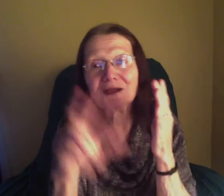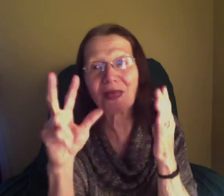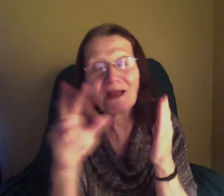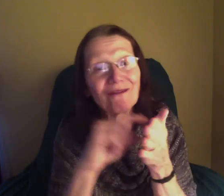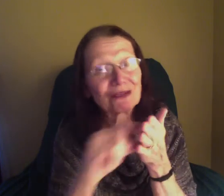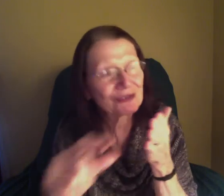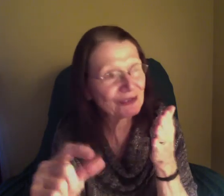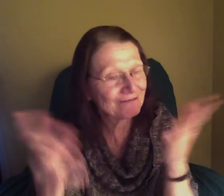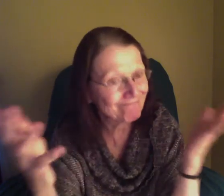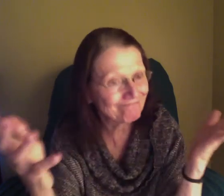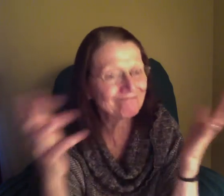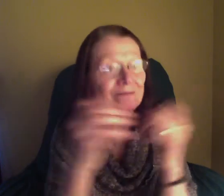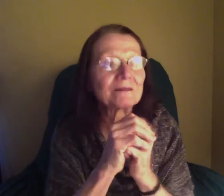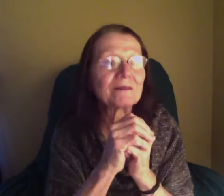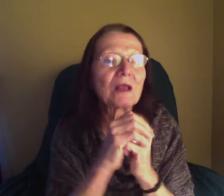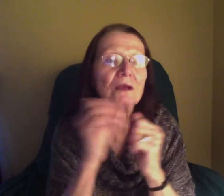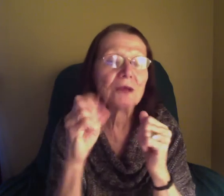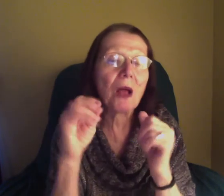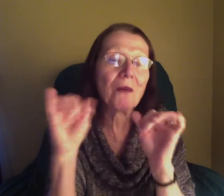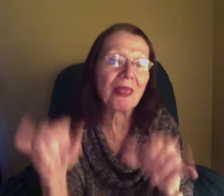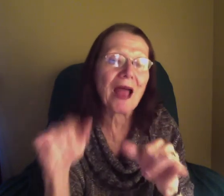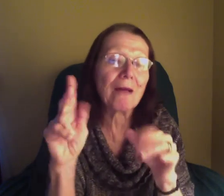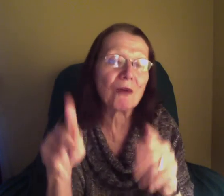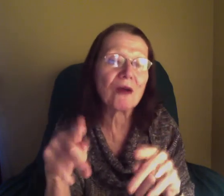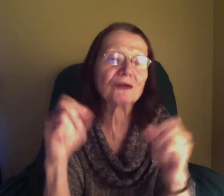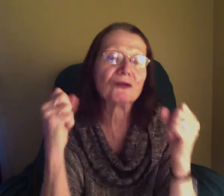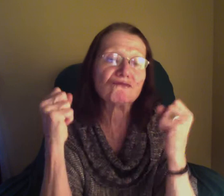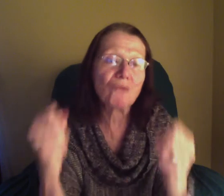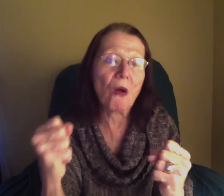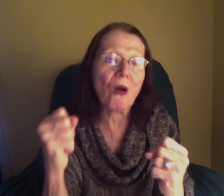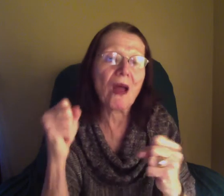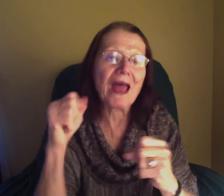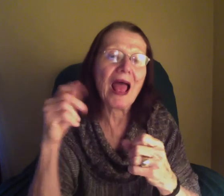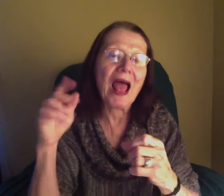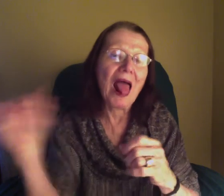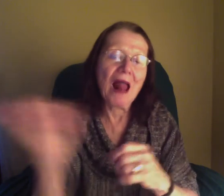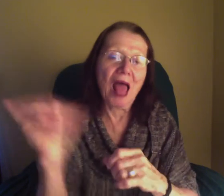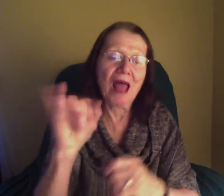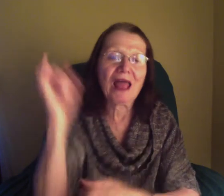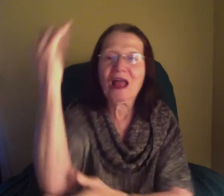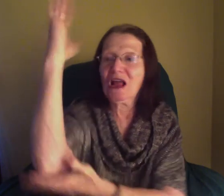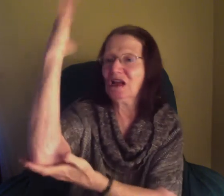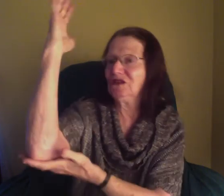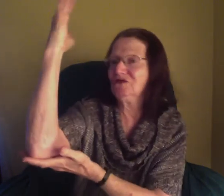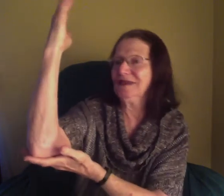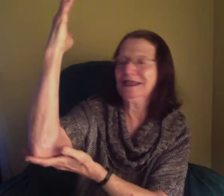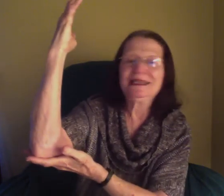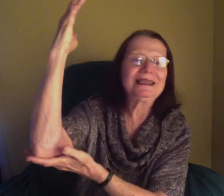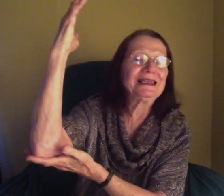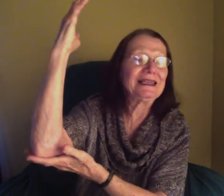good game.